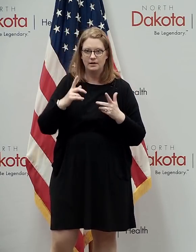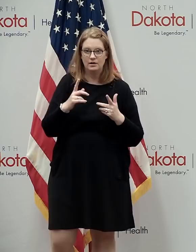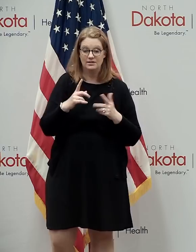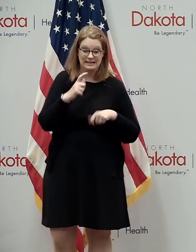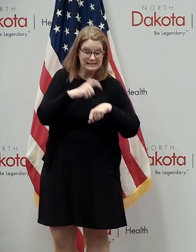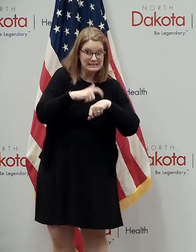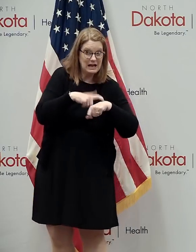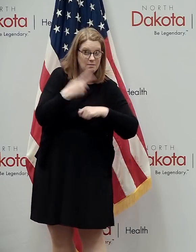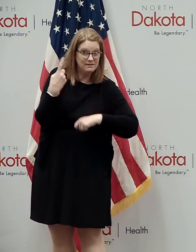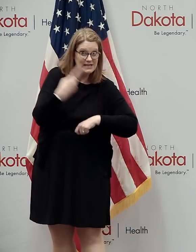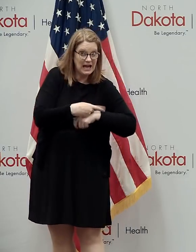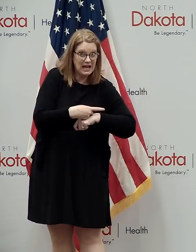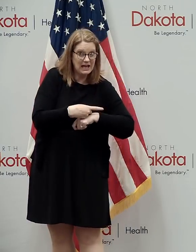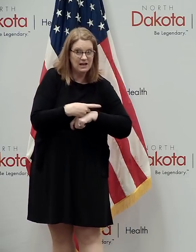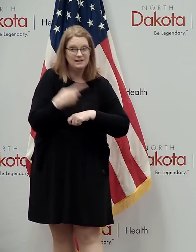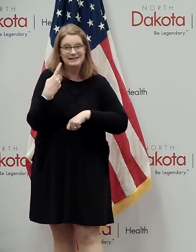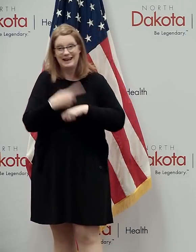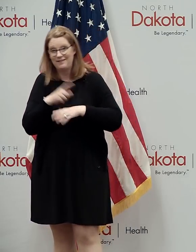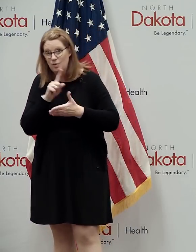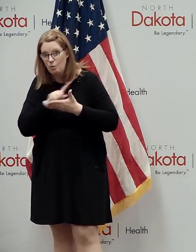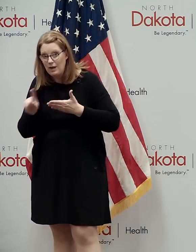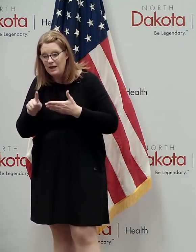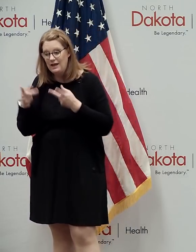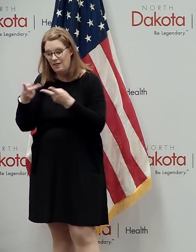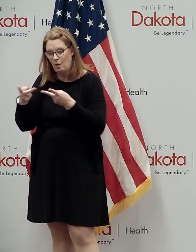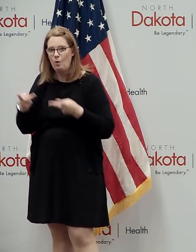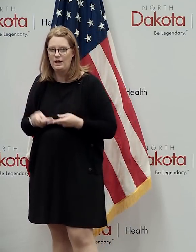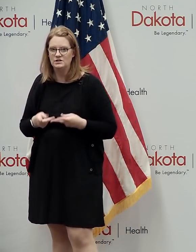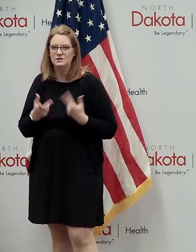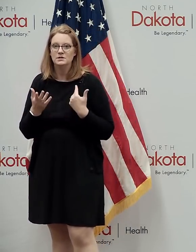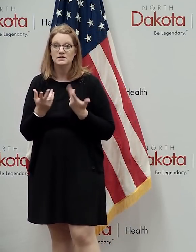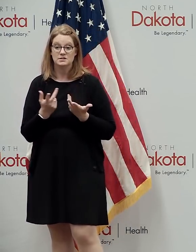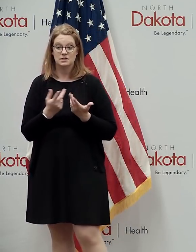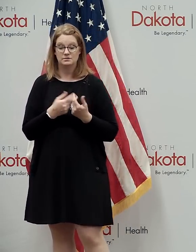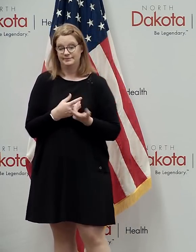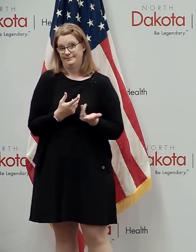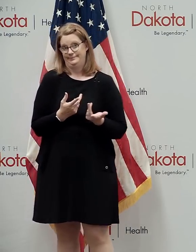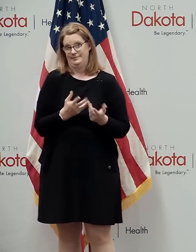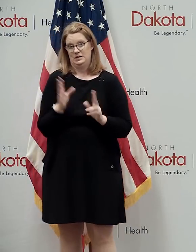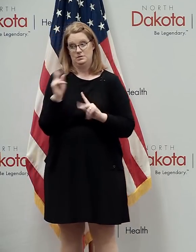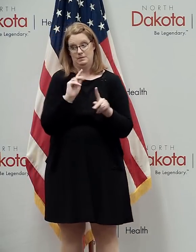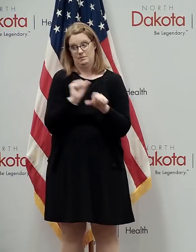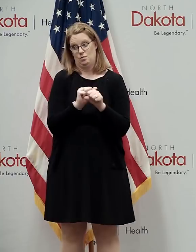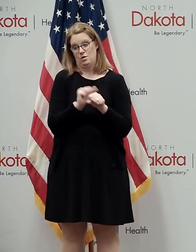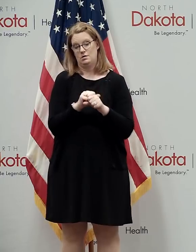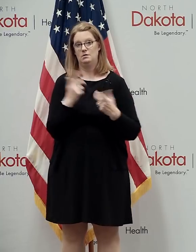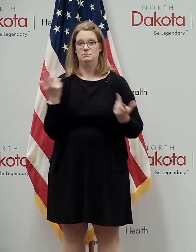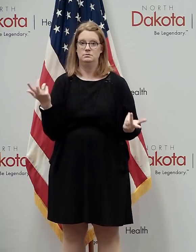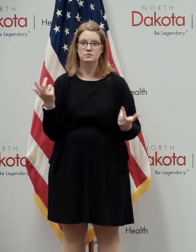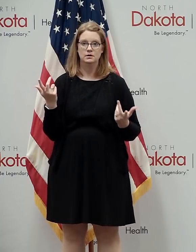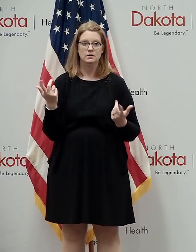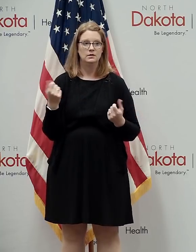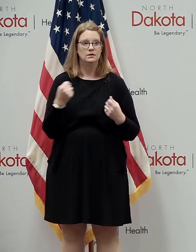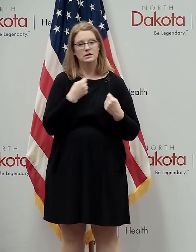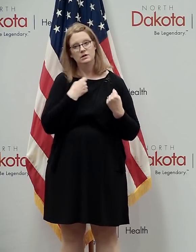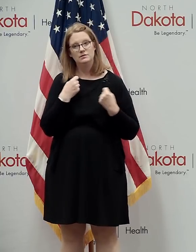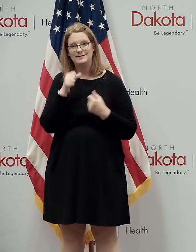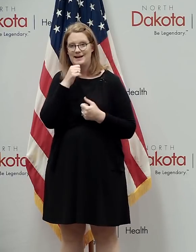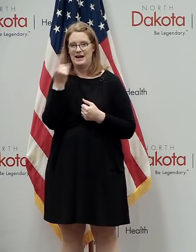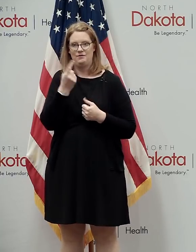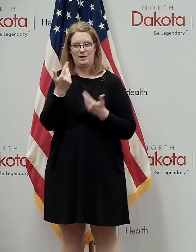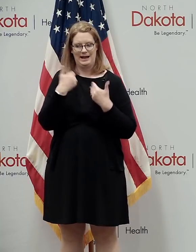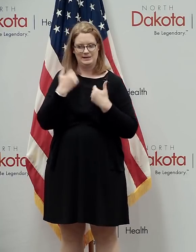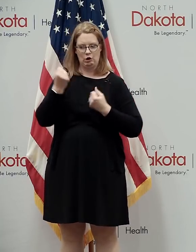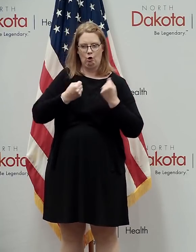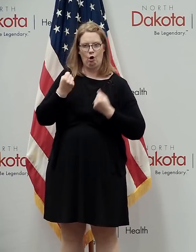terms of time of day of the week, and in location. Because like I said, when we learned when we did the drive-through, not everybody's got a car,